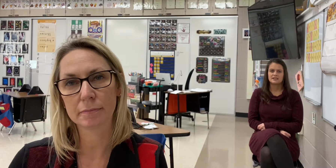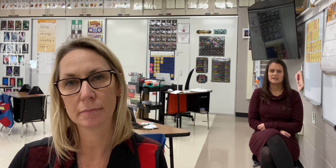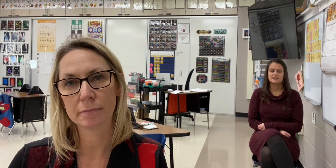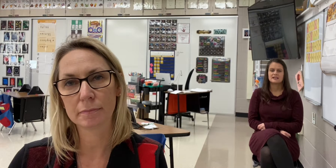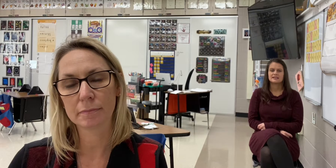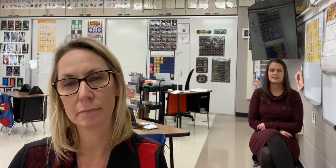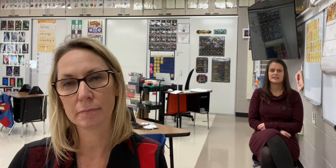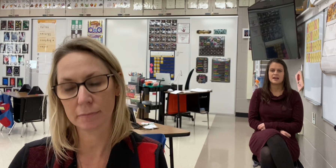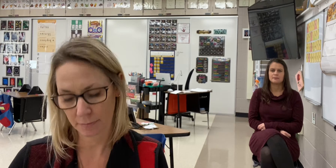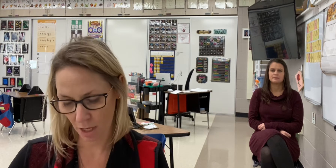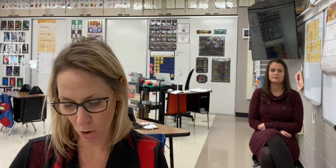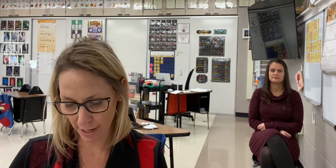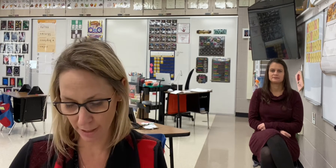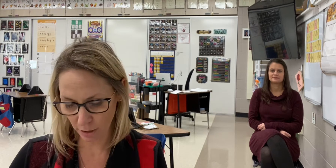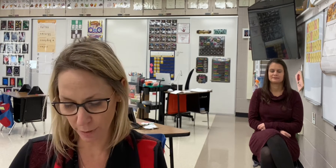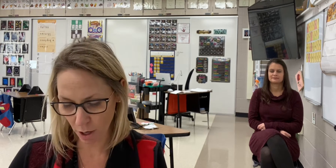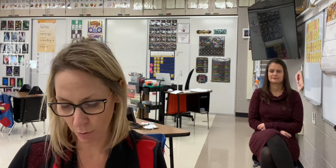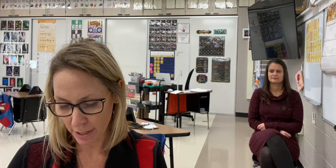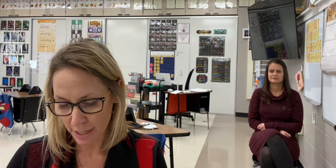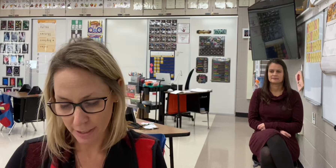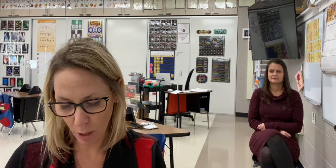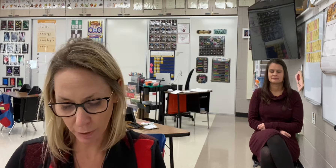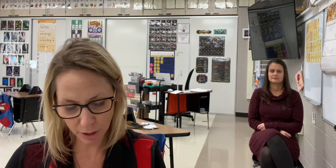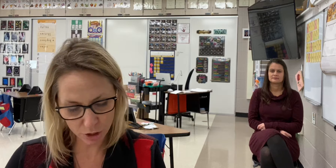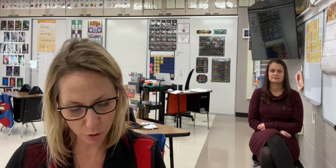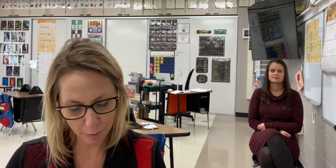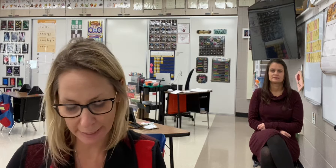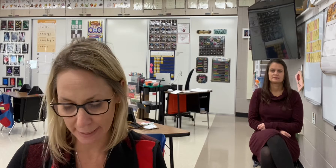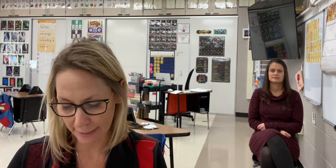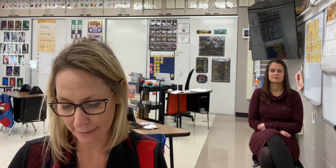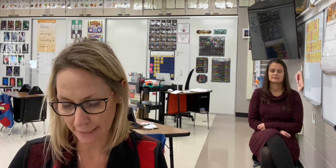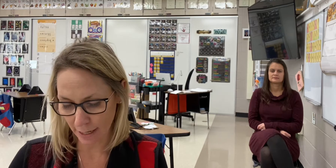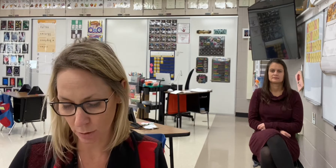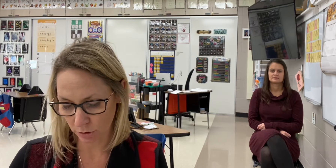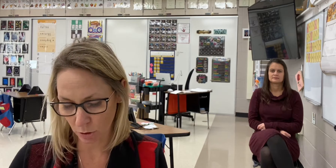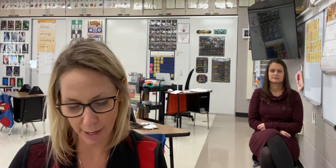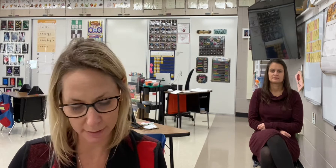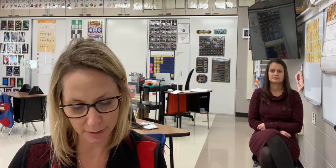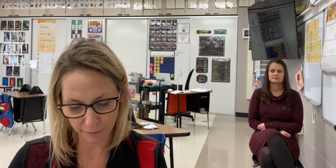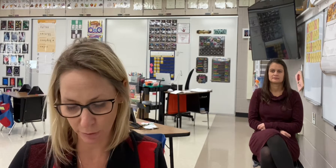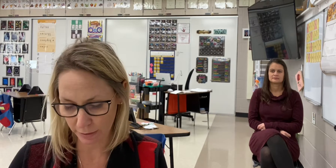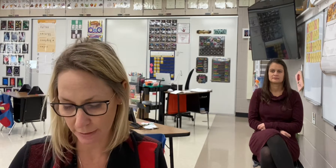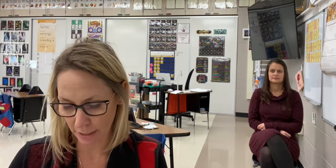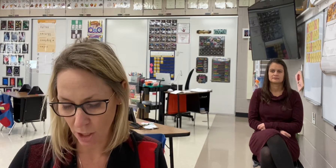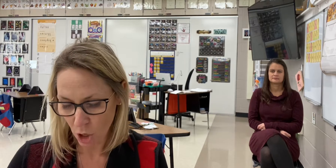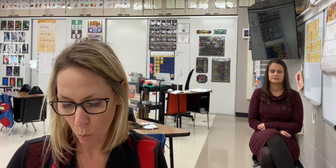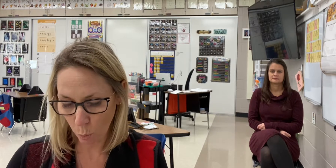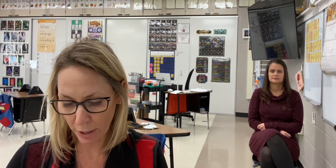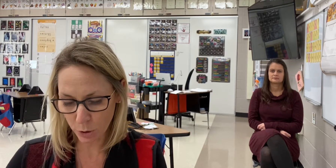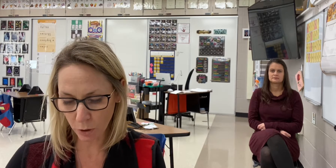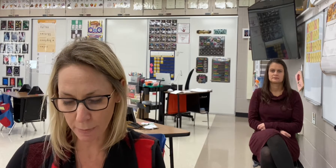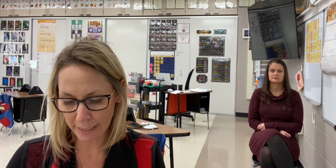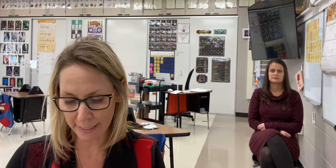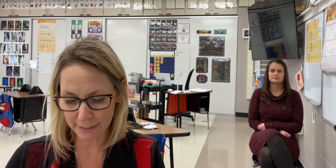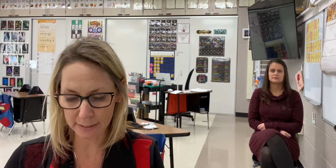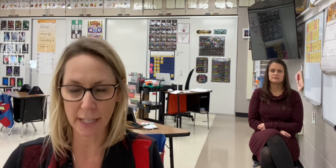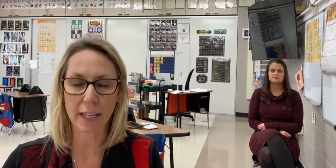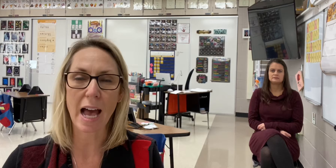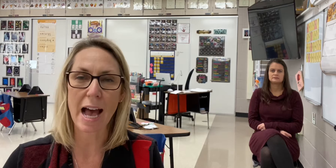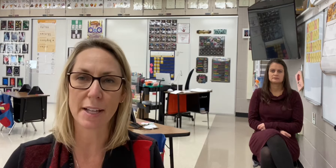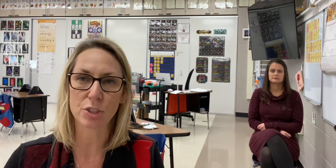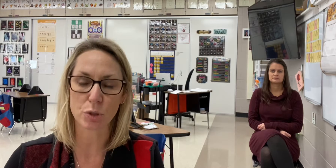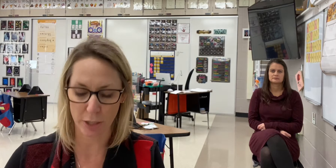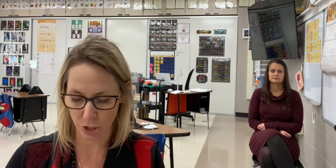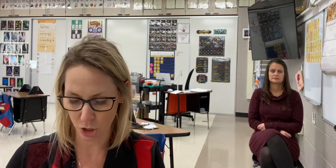Gem, stem. Okay, here we go. Now we're going to do beginning sound, so onset fluency. Which word begins